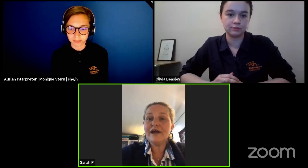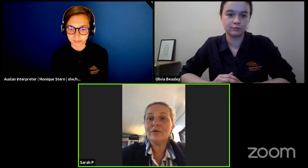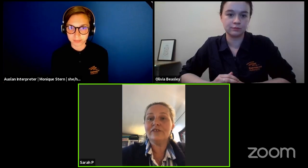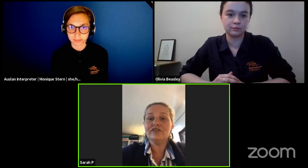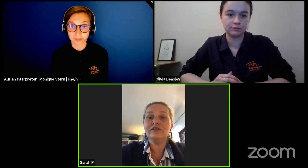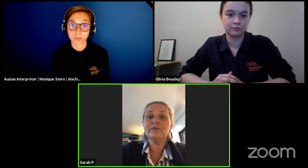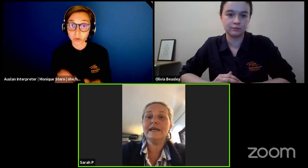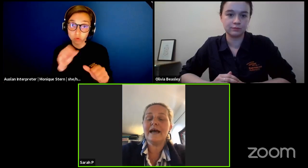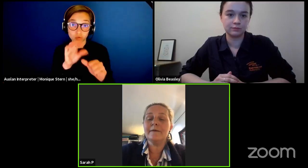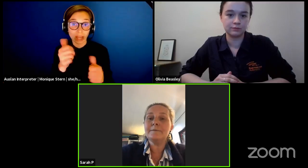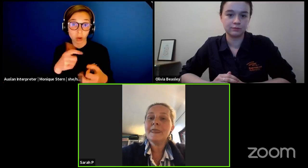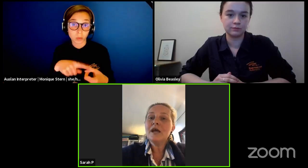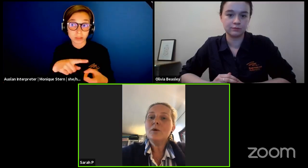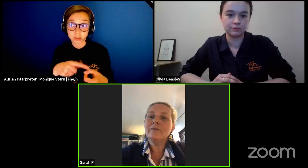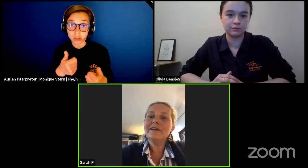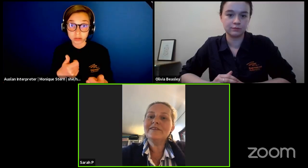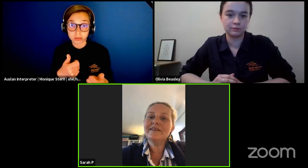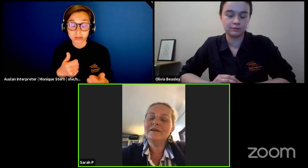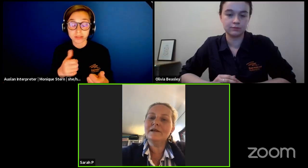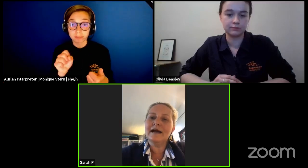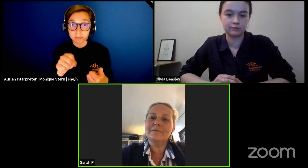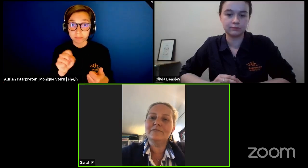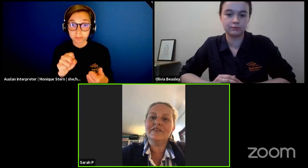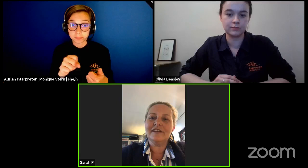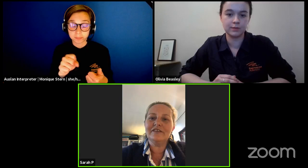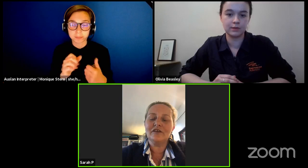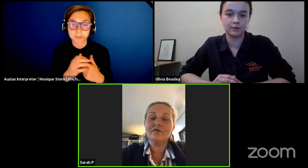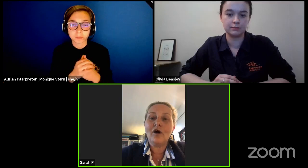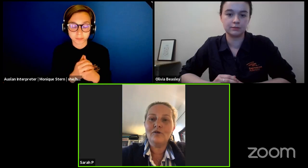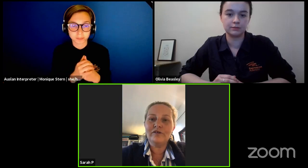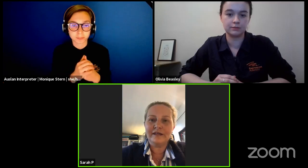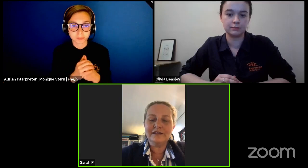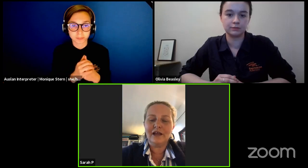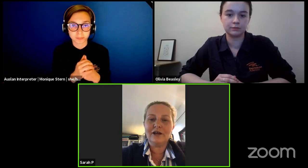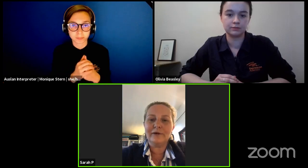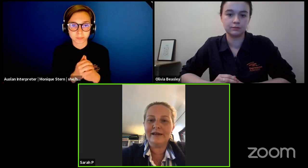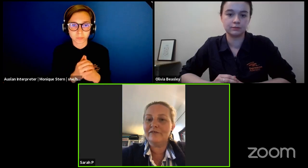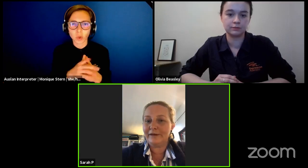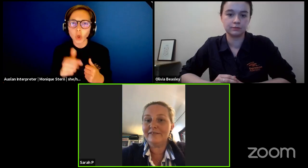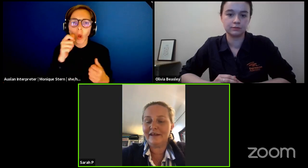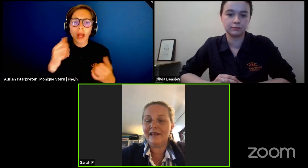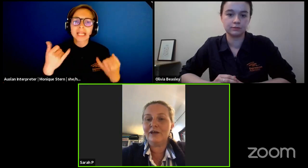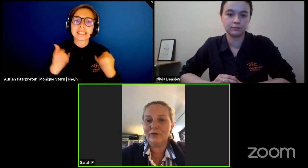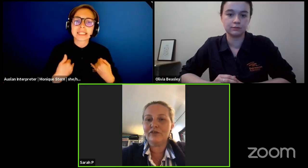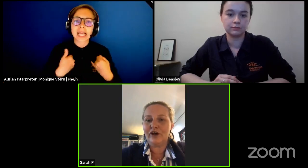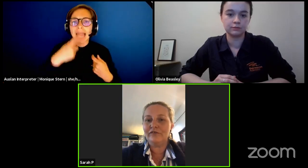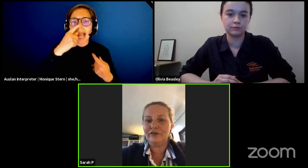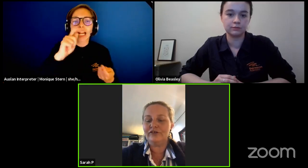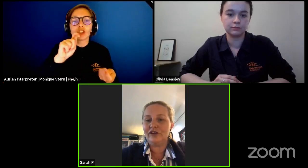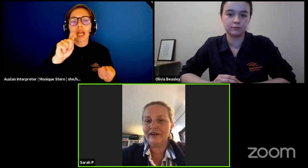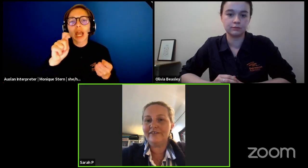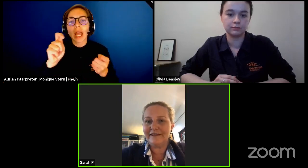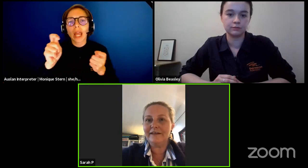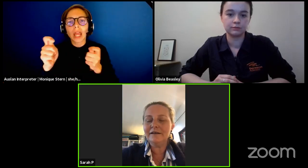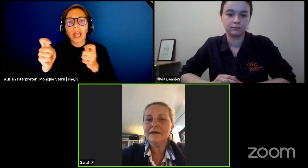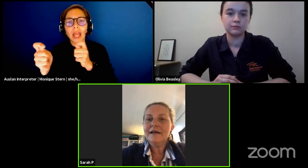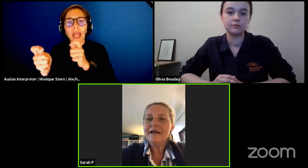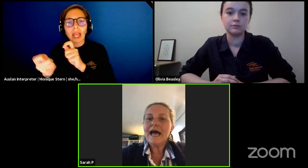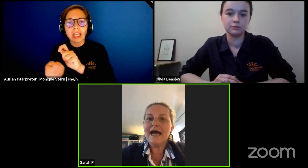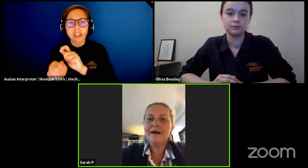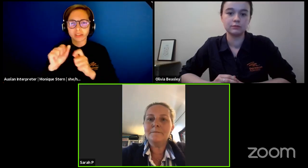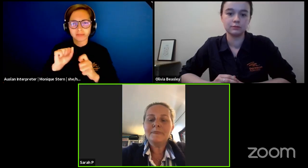Yeah, great question. When we see diseases evolving, like we have been seeing with